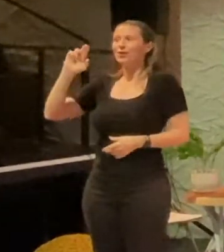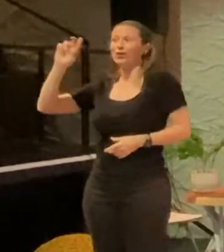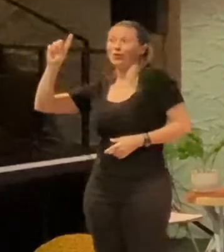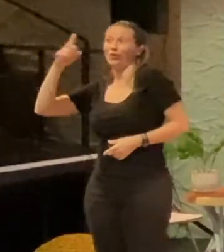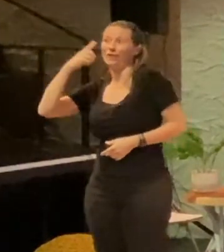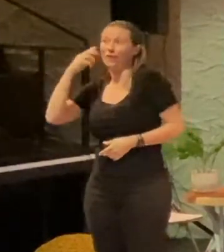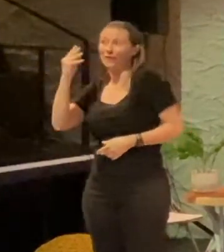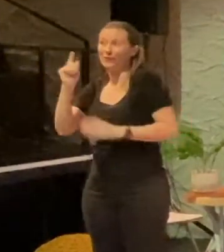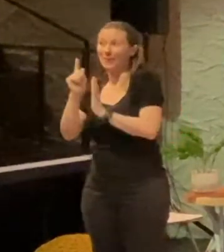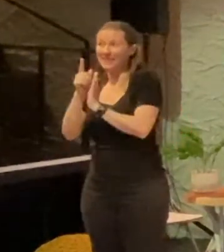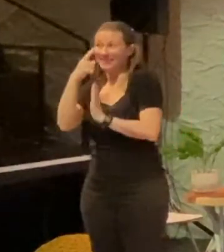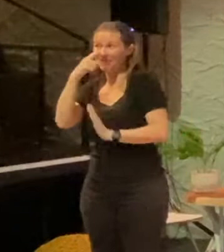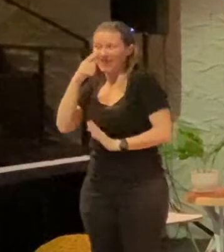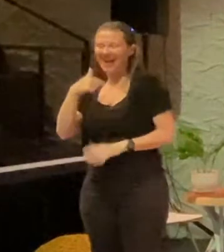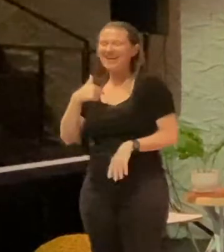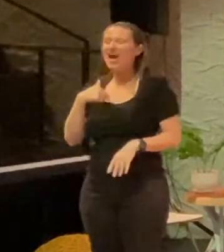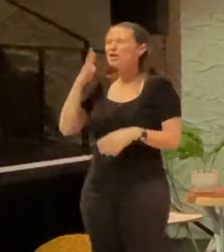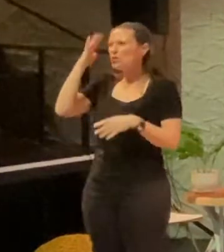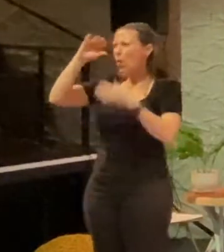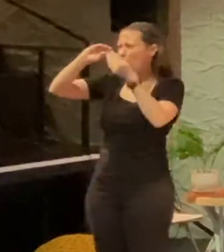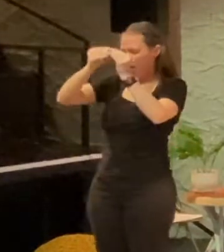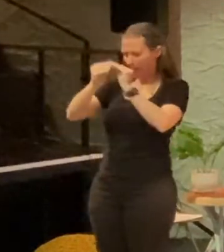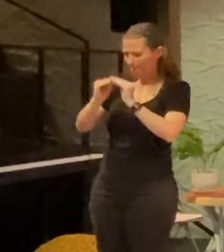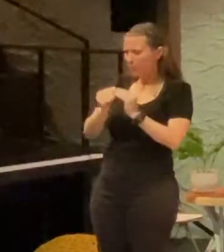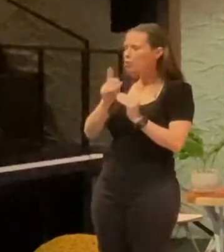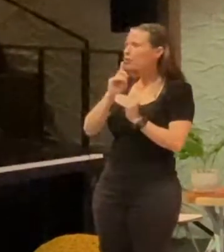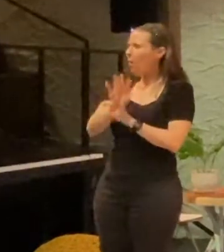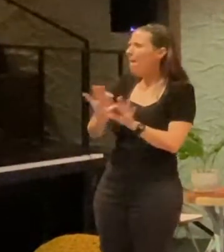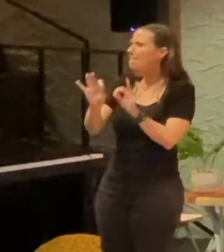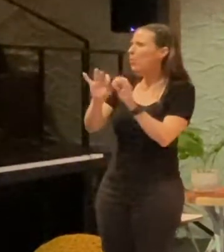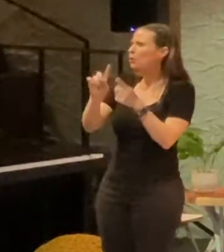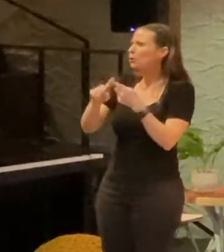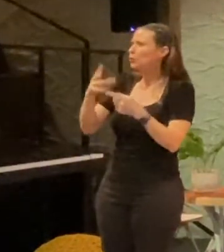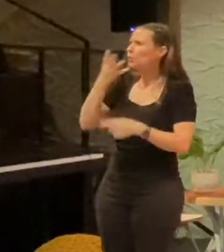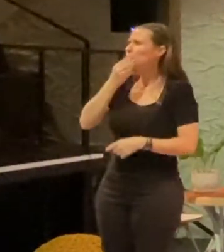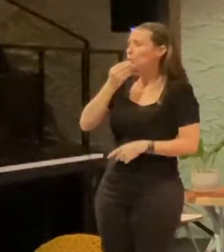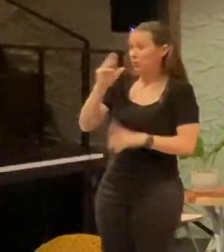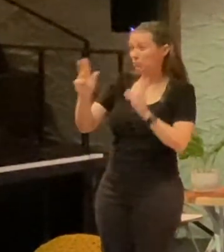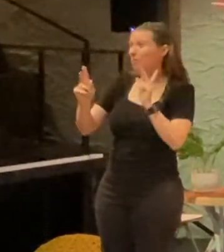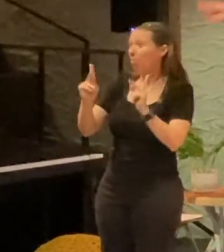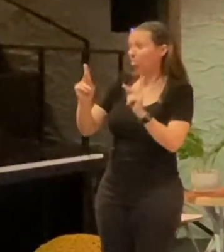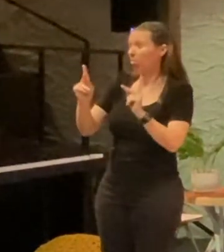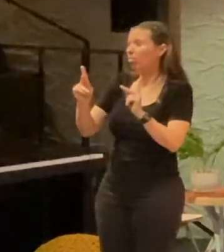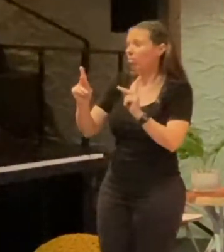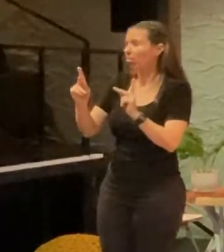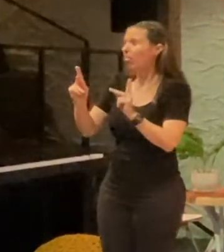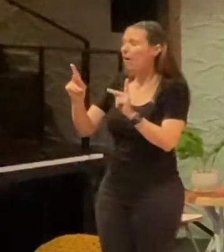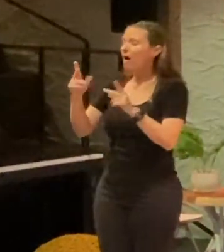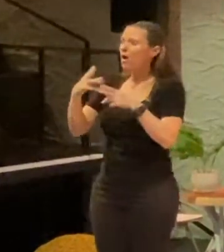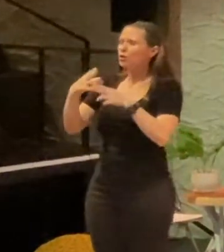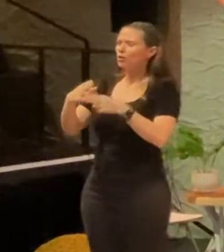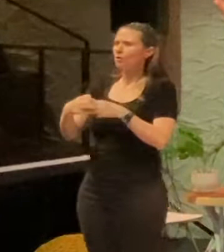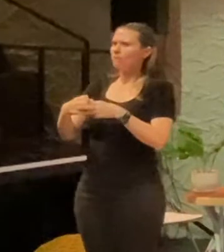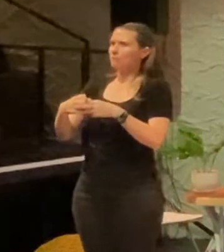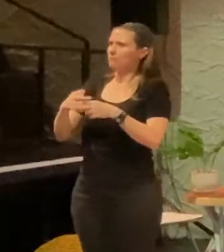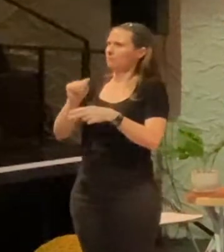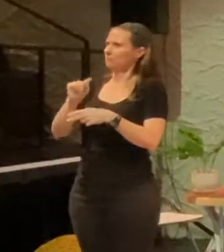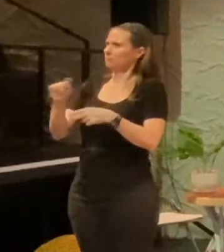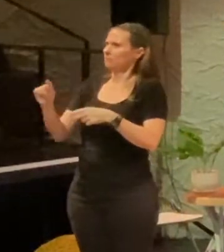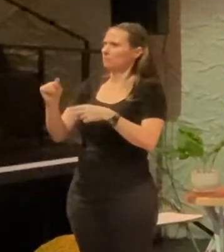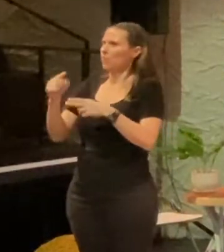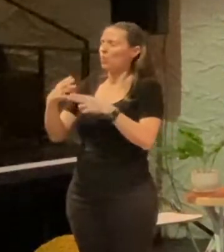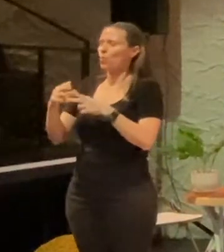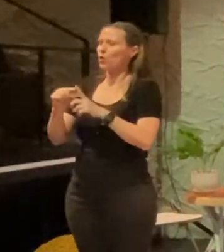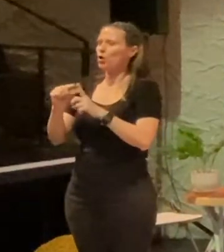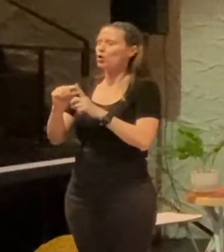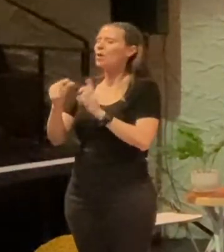Yes. Okay, you know how numbers are important to the Jewish people? Yeah, they have what's called a gematria, which